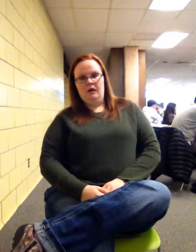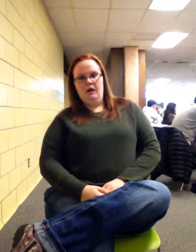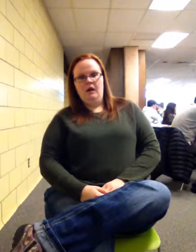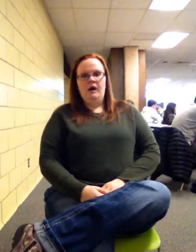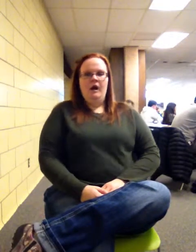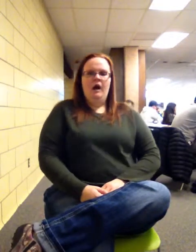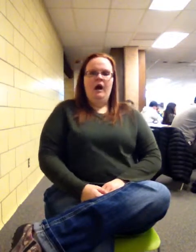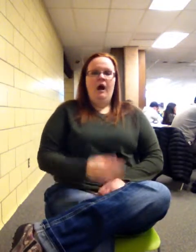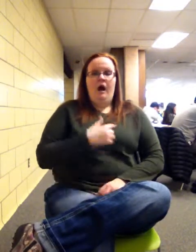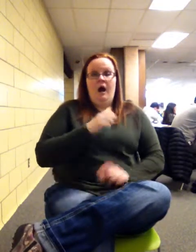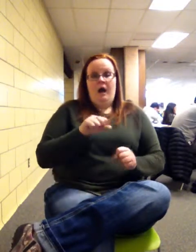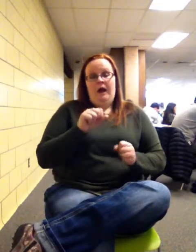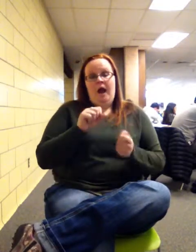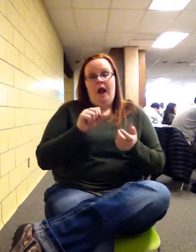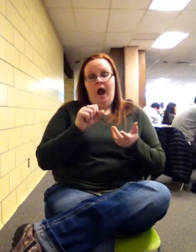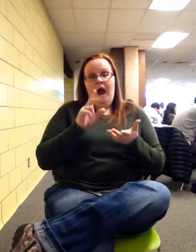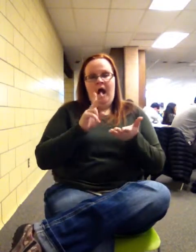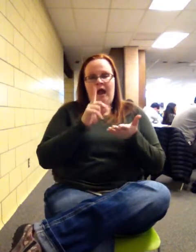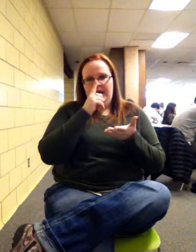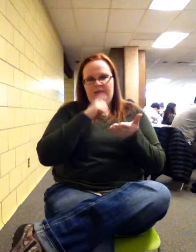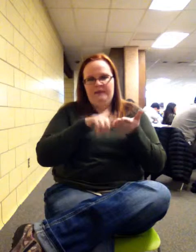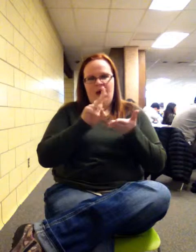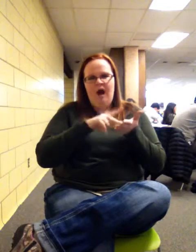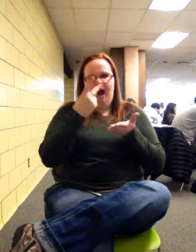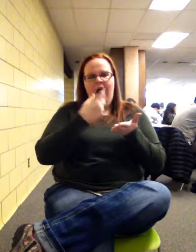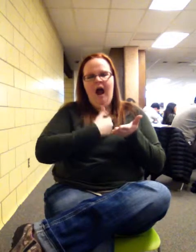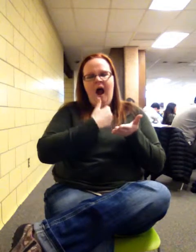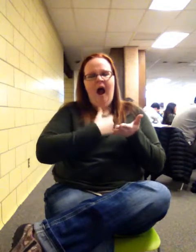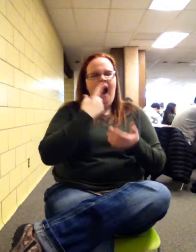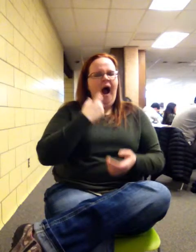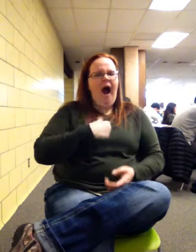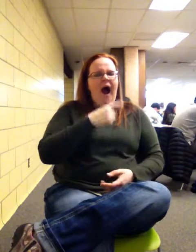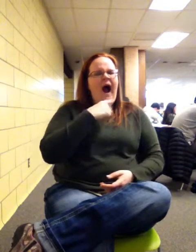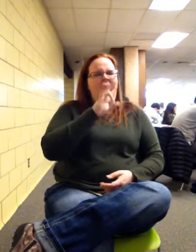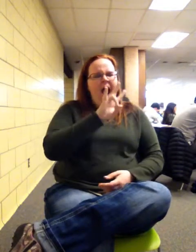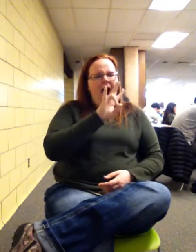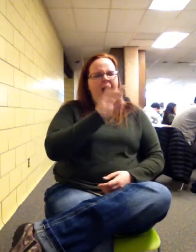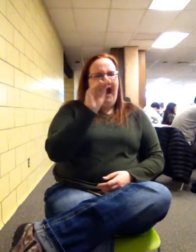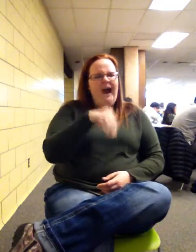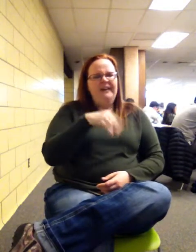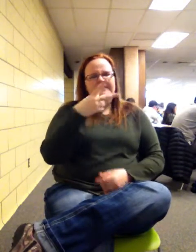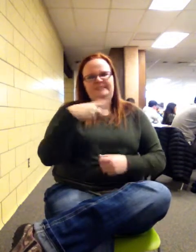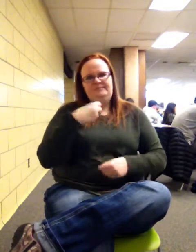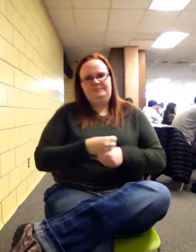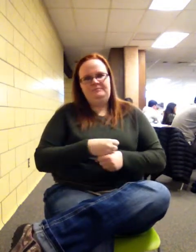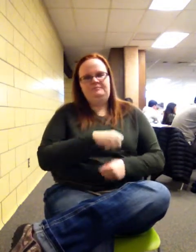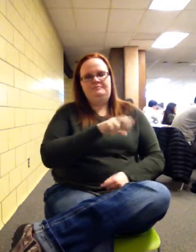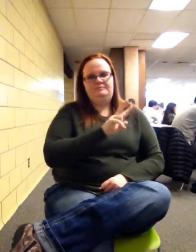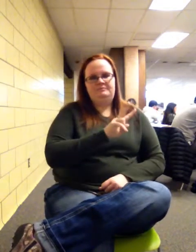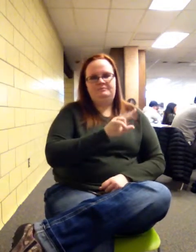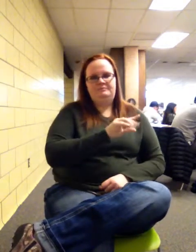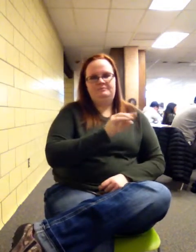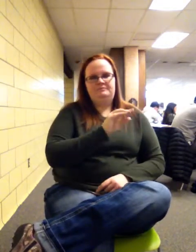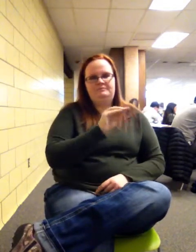I can double check myself because I said 7% over the 2 years, 2% being